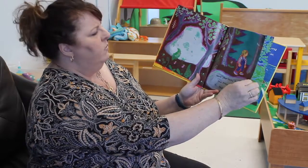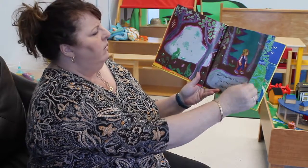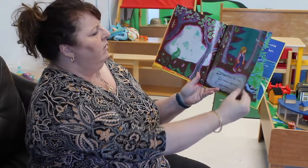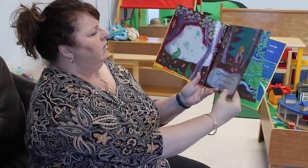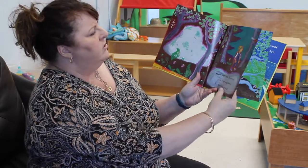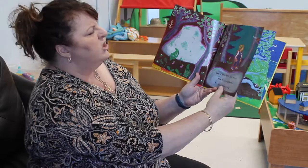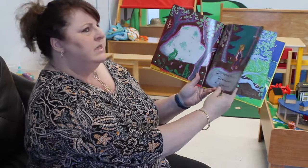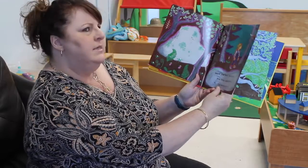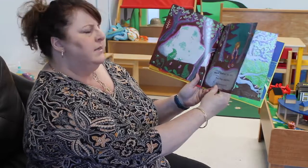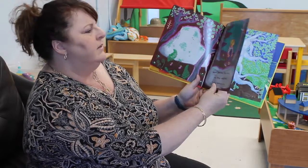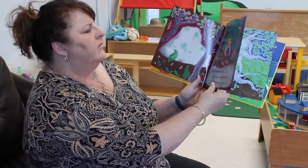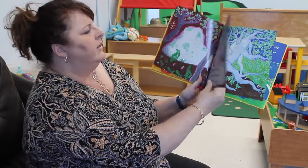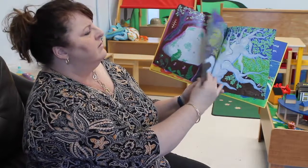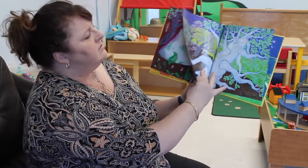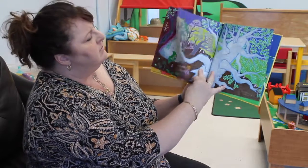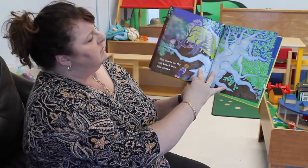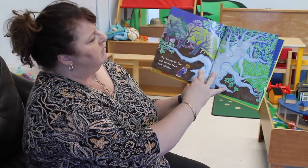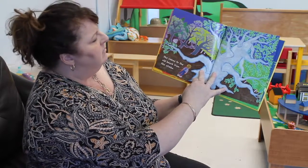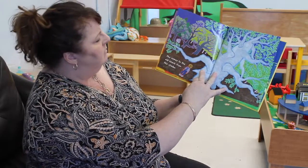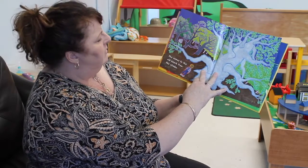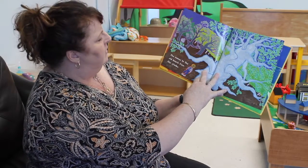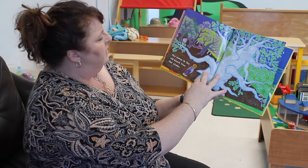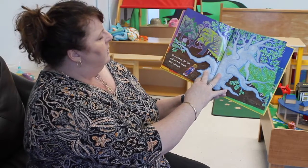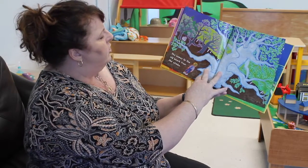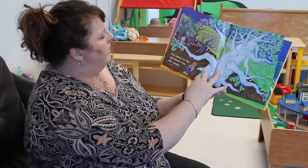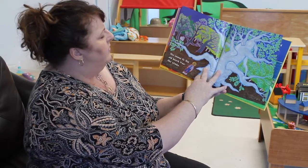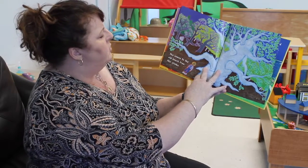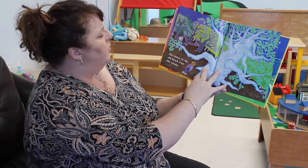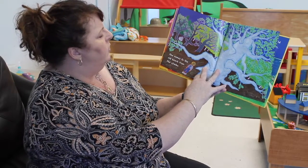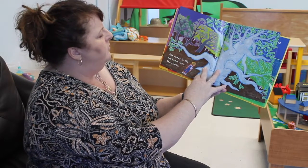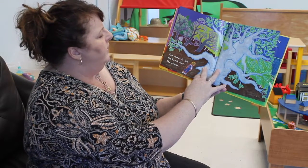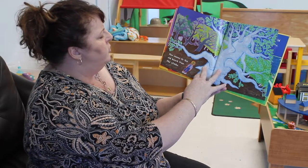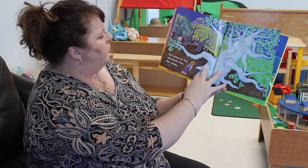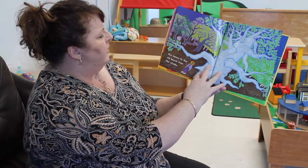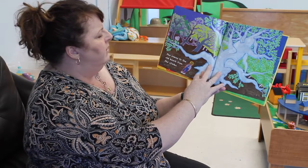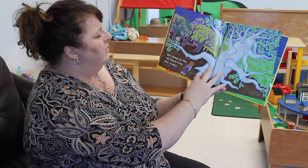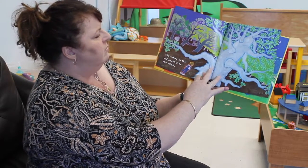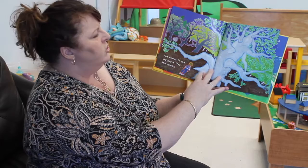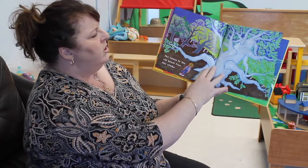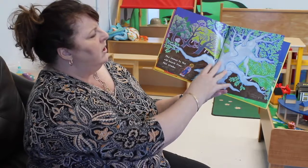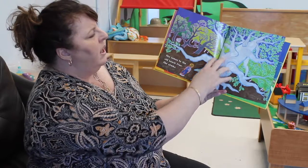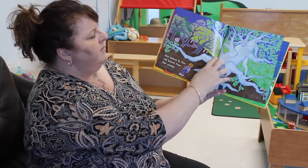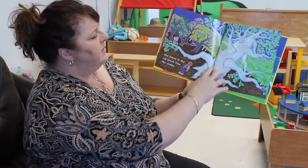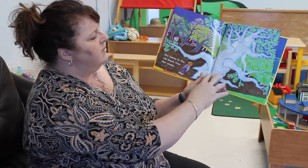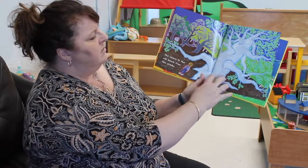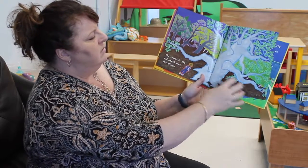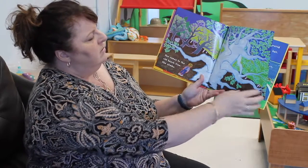anymore. She's listening to things. She comes to the old beech tree. She climbs it.